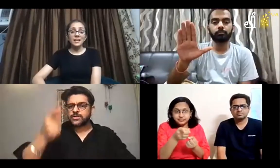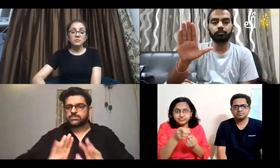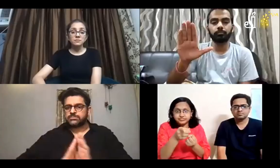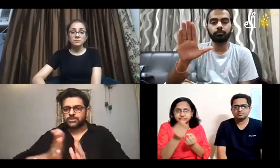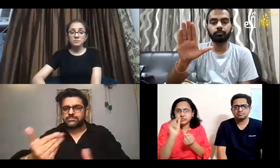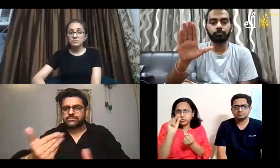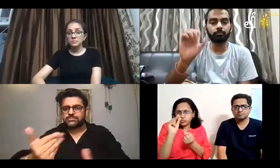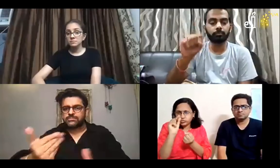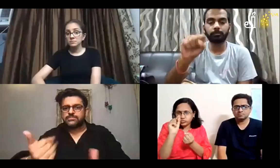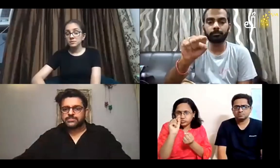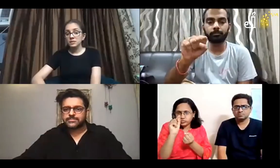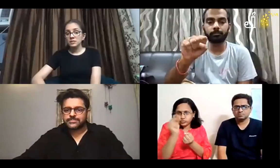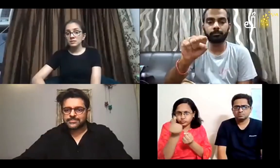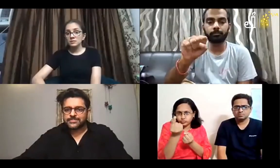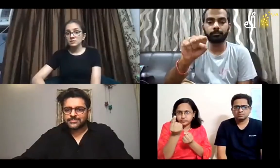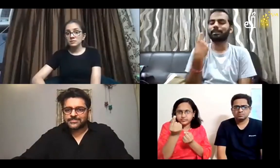Yeah.